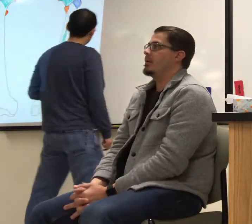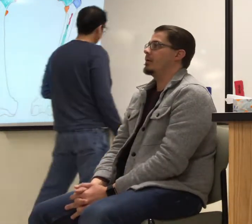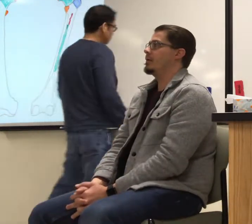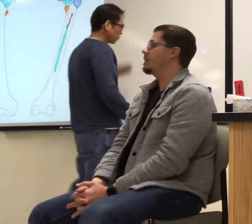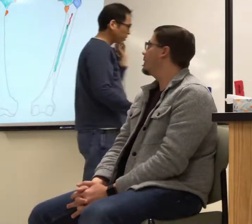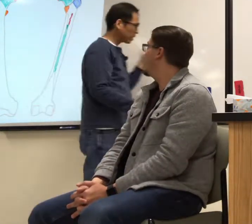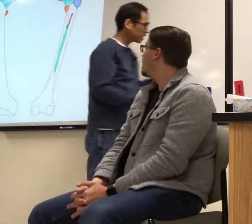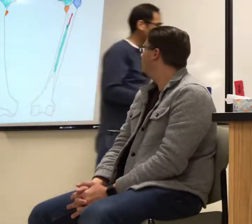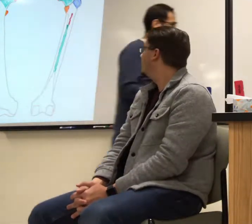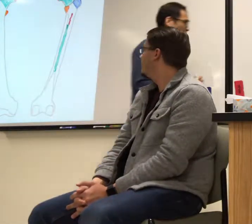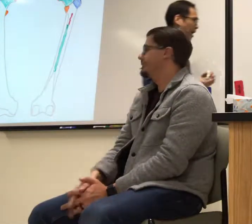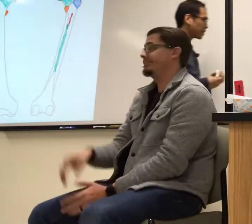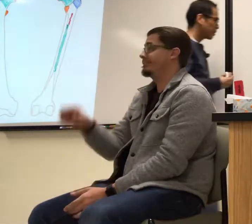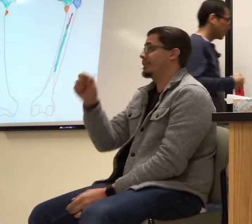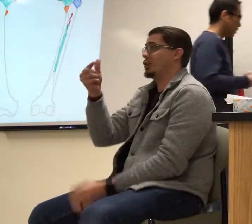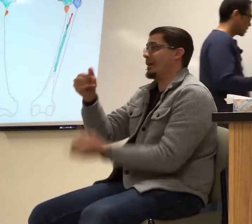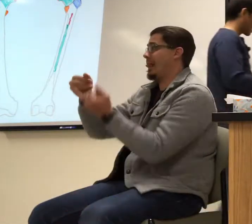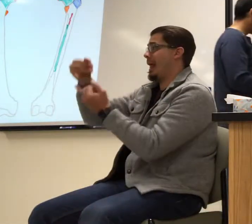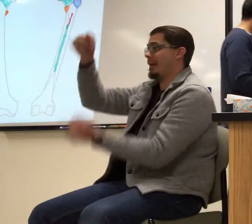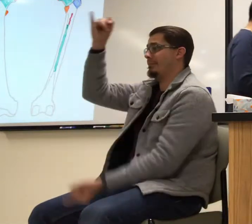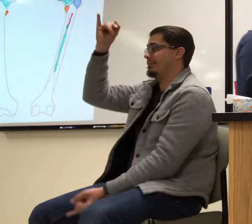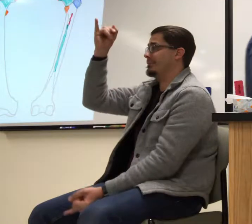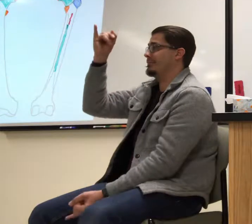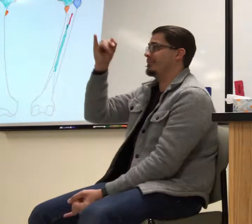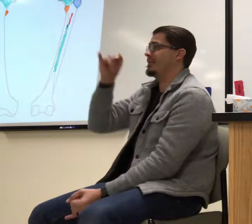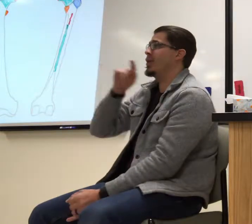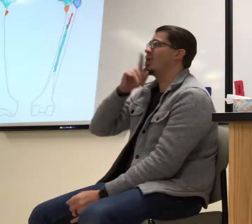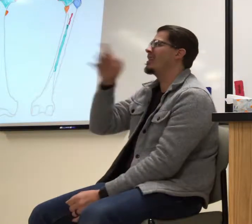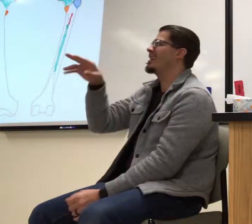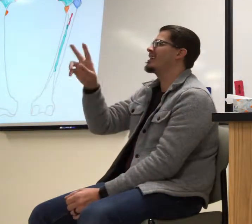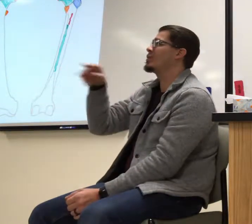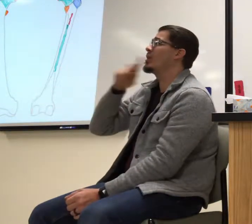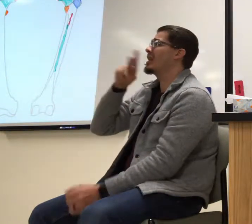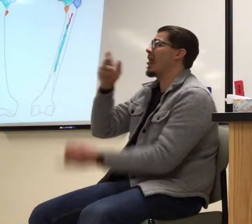Good enough. Just a green line down the back. It's kind of a double line.